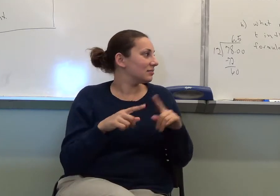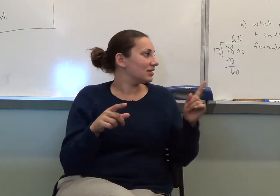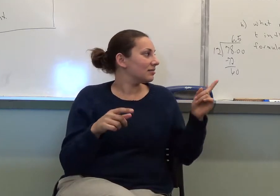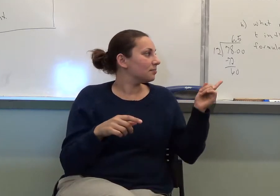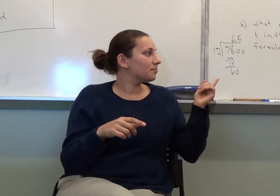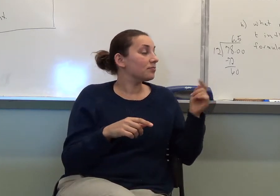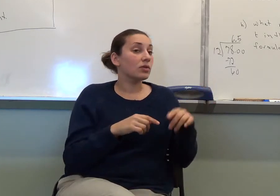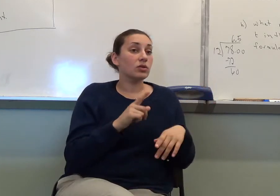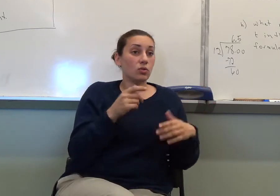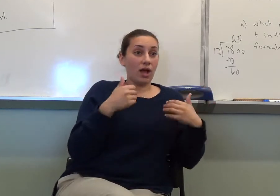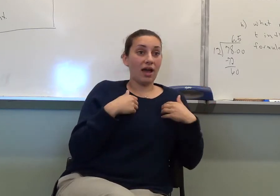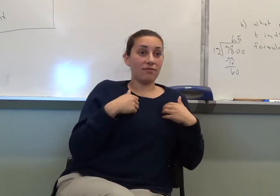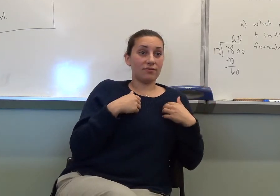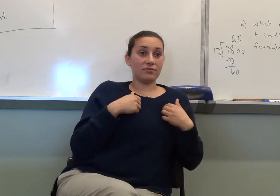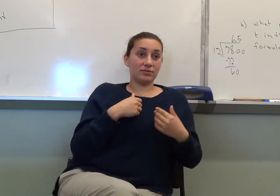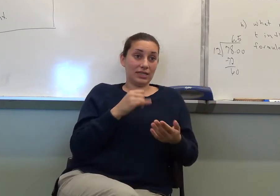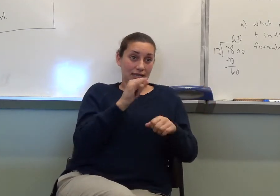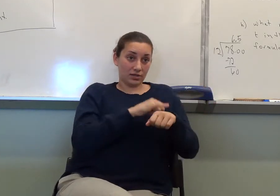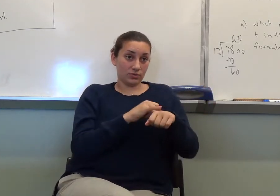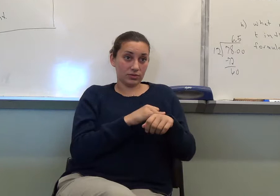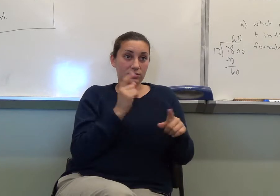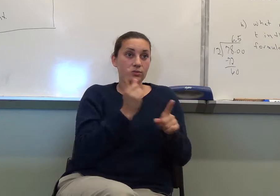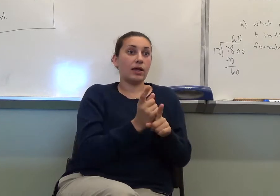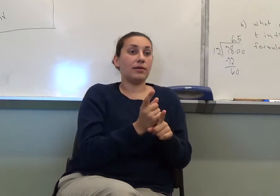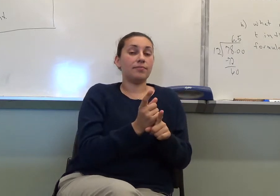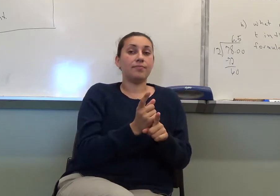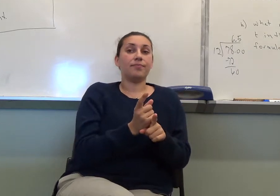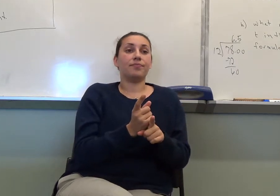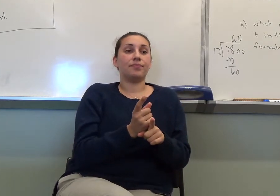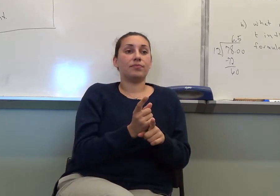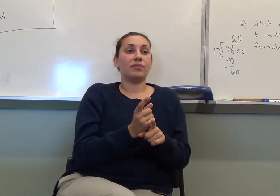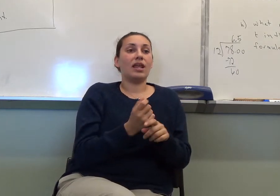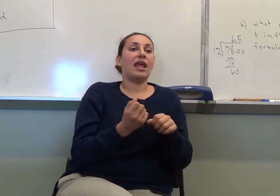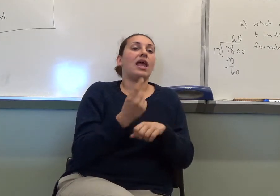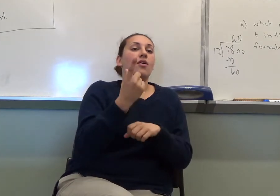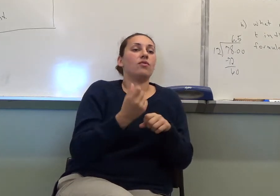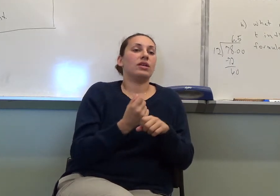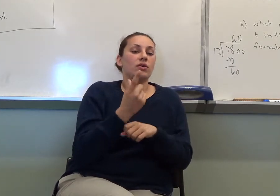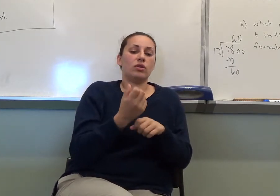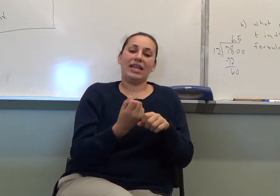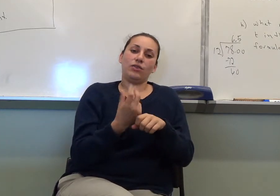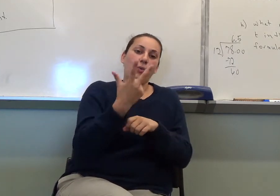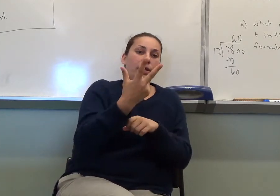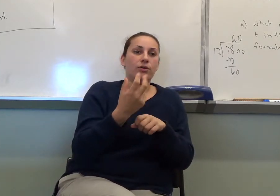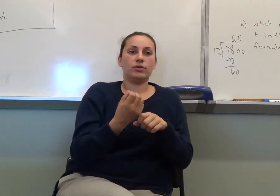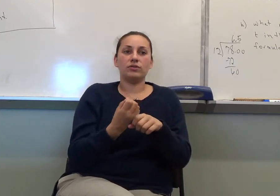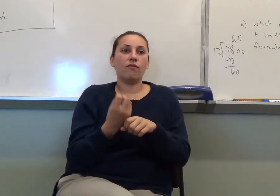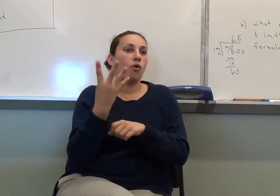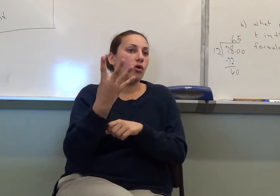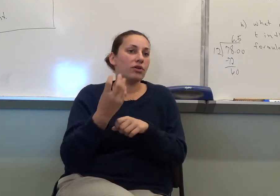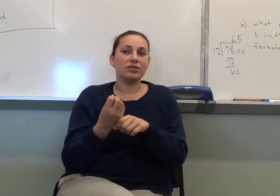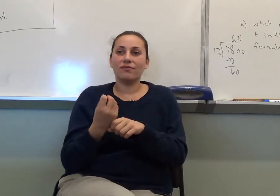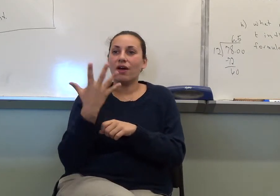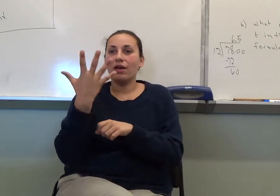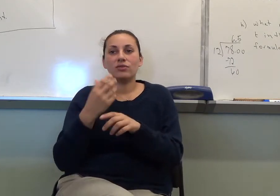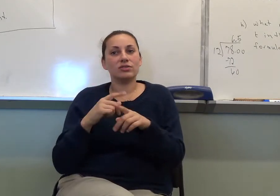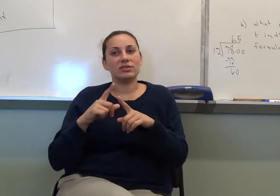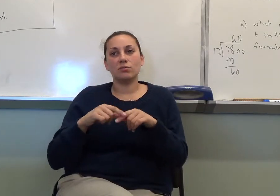getting this amount of interest each of those 3 years, right? So you're getting